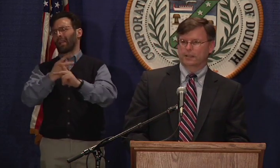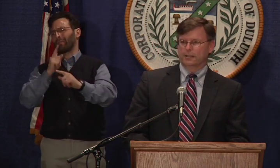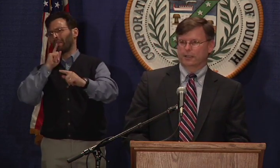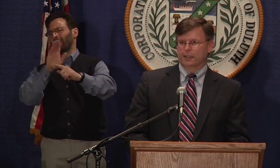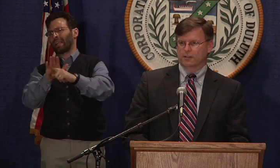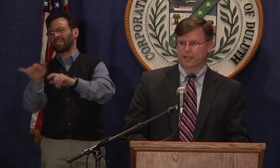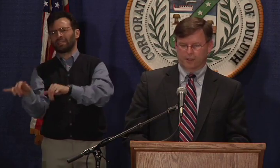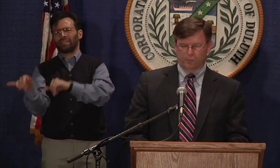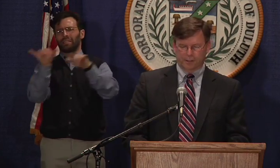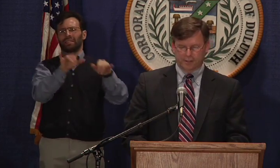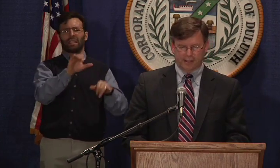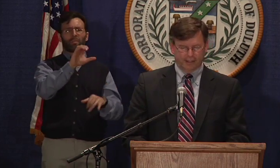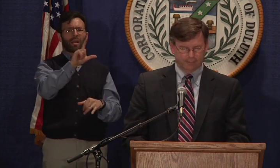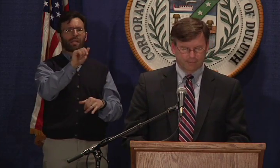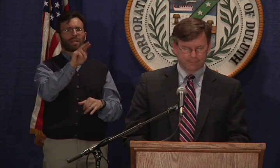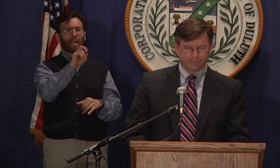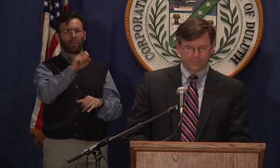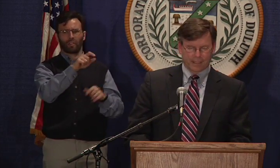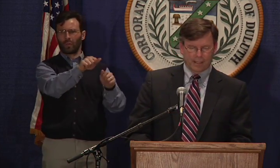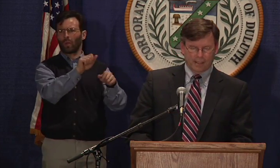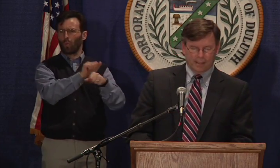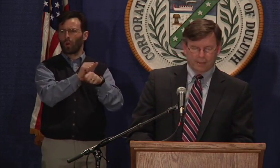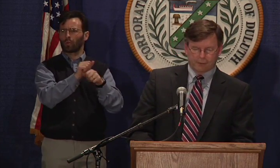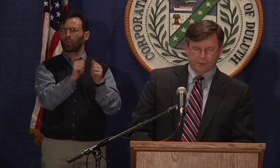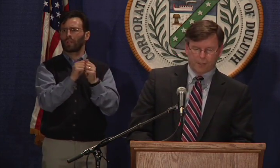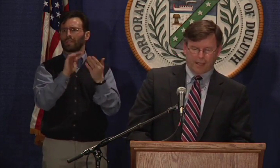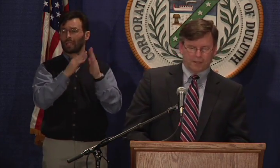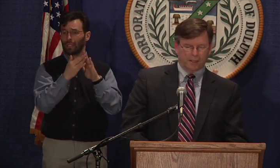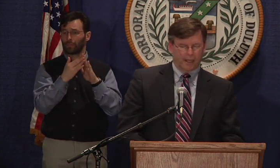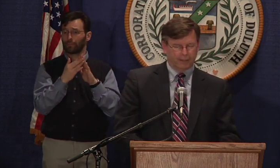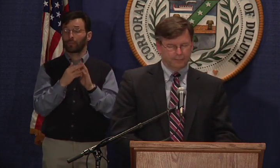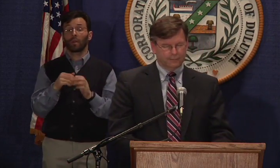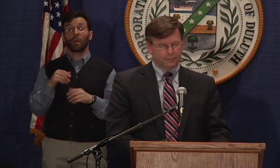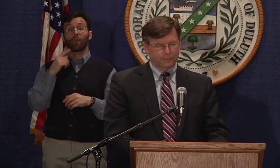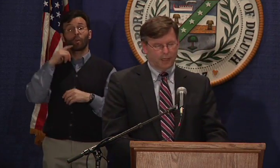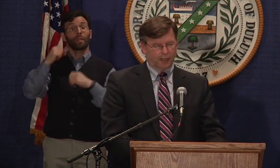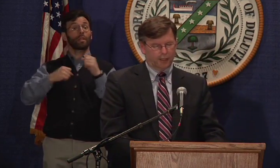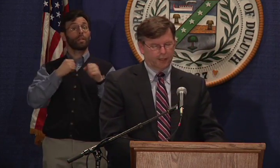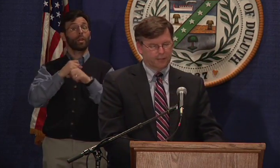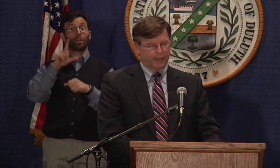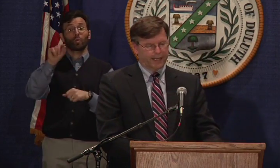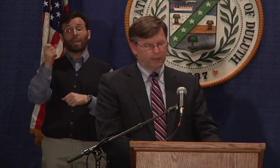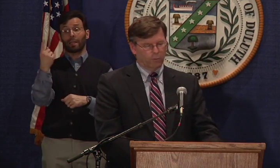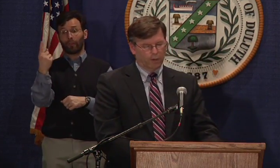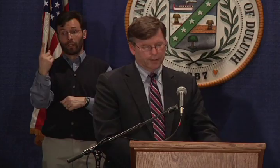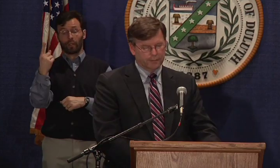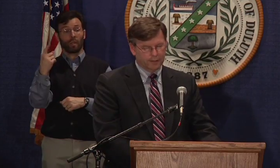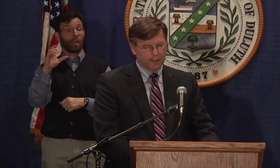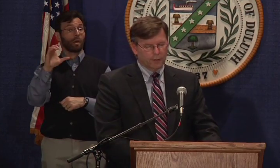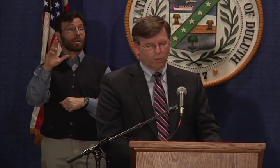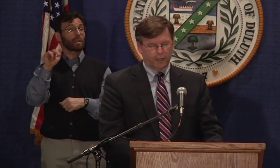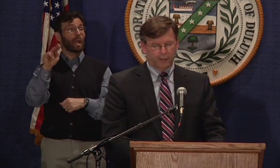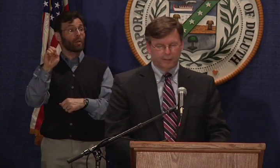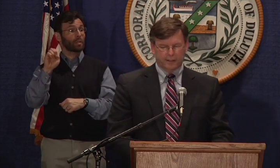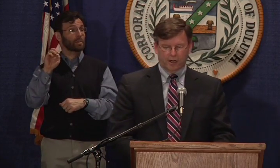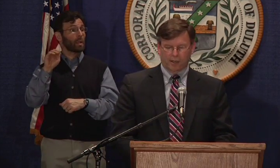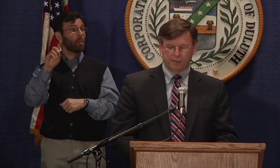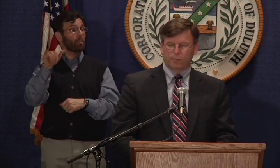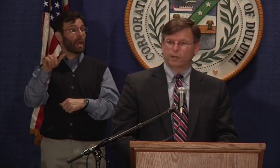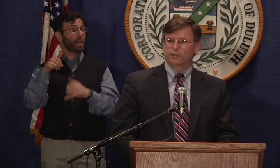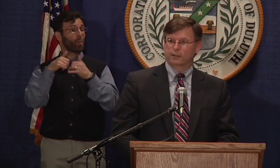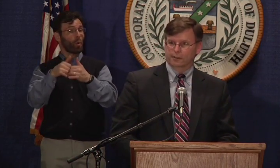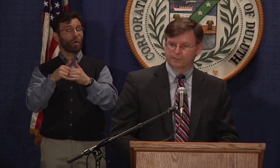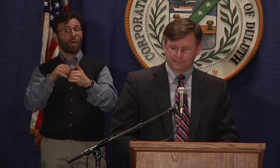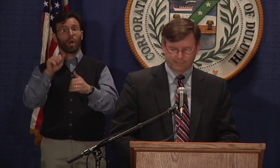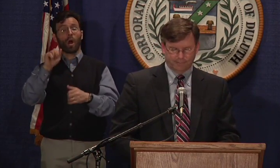Clarence did during his tenure with the city. For 2011, our Clarence Maddy Award winner is